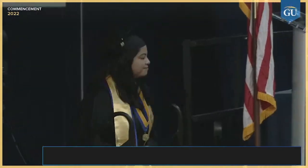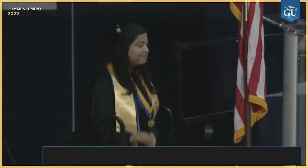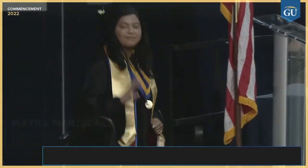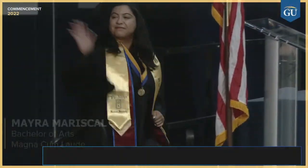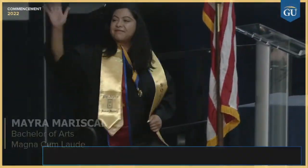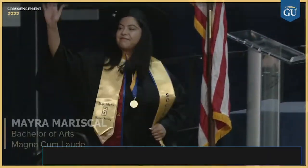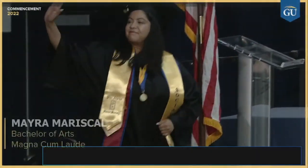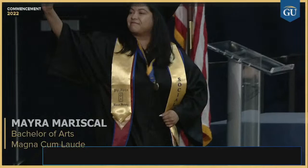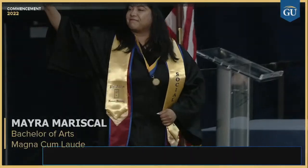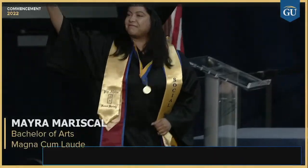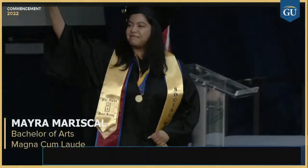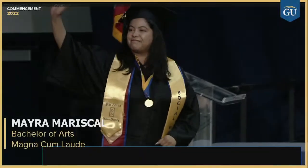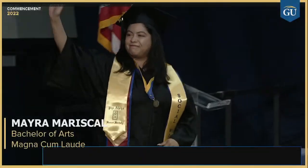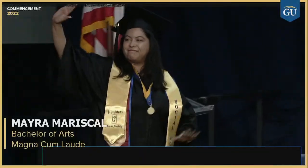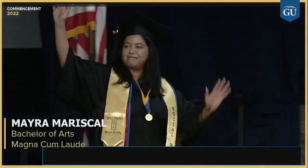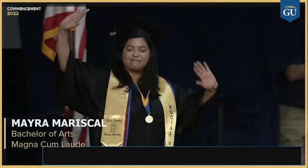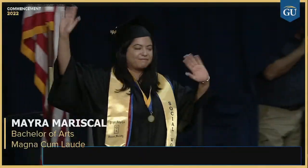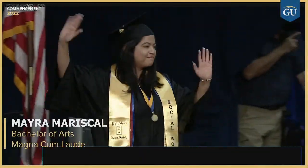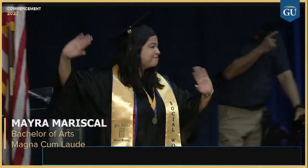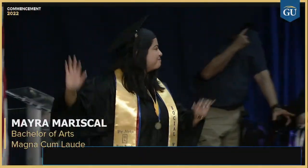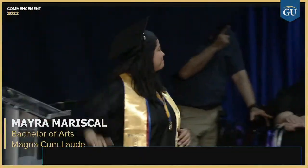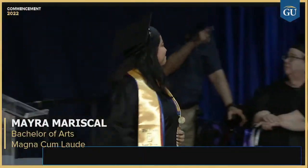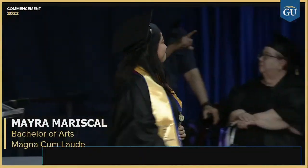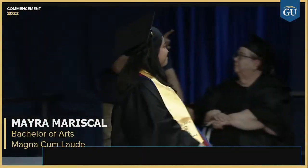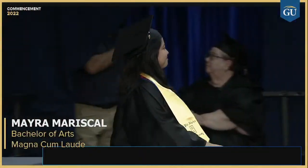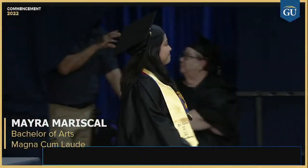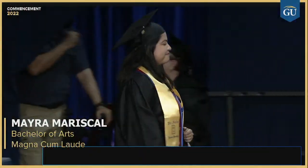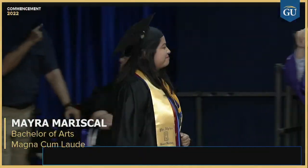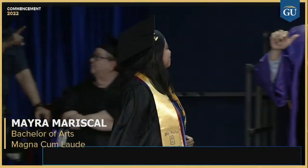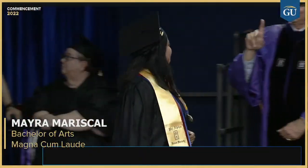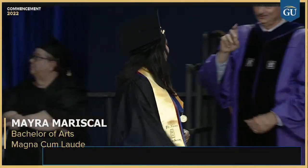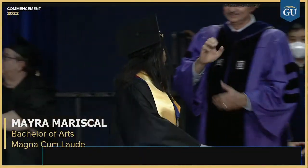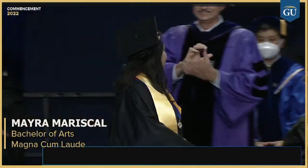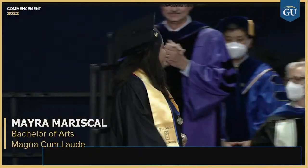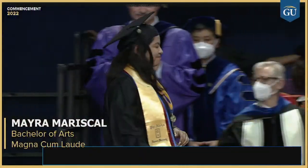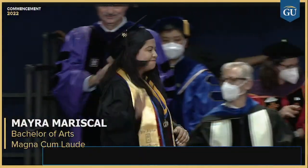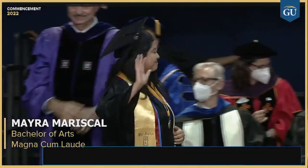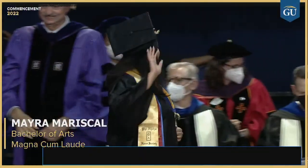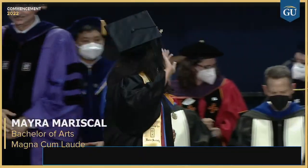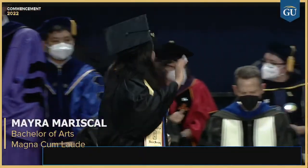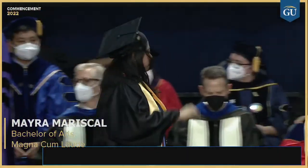Myra Mariscal, Bachelor of Arts, magna cum laude.